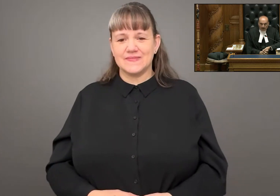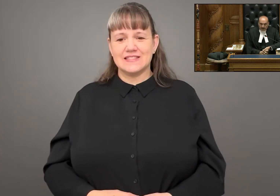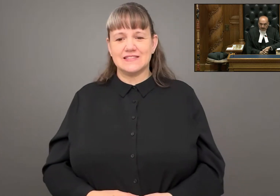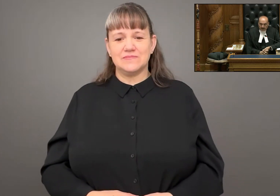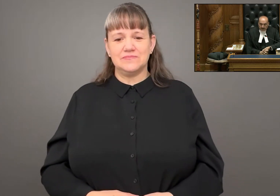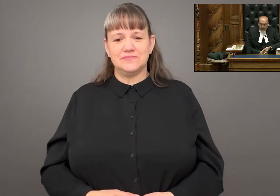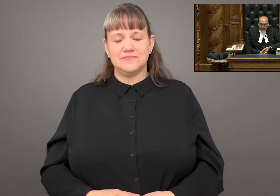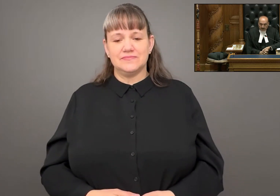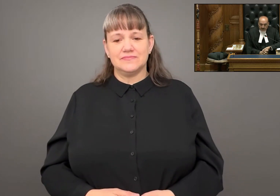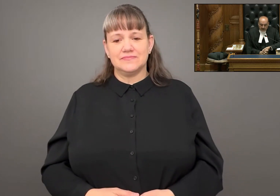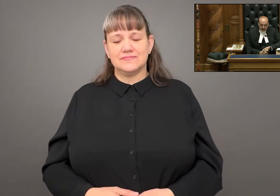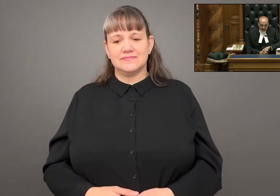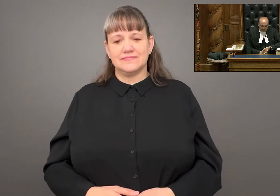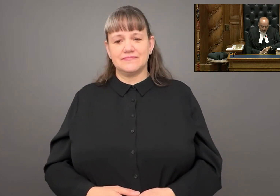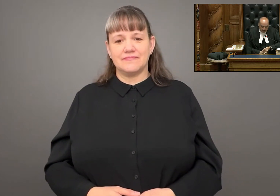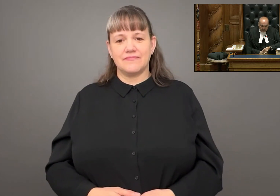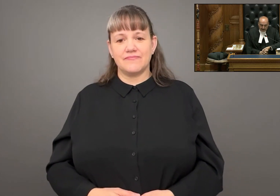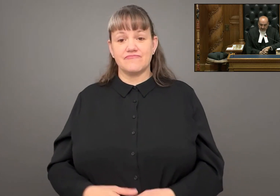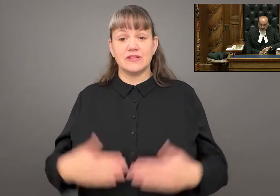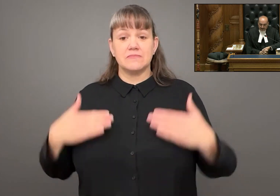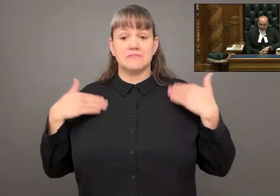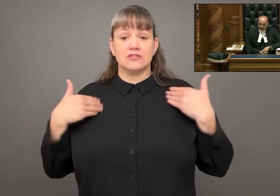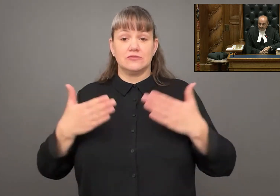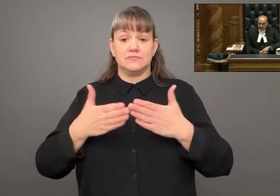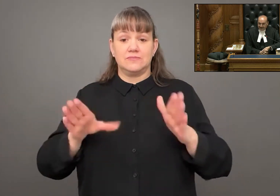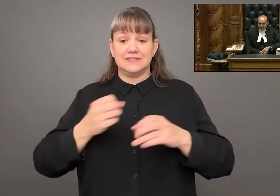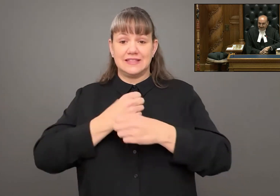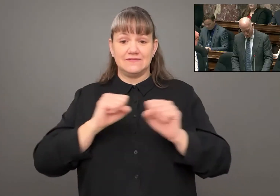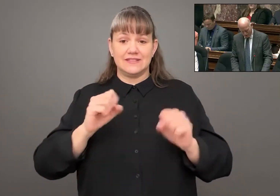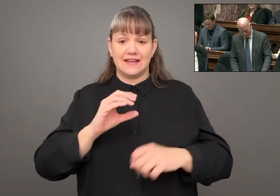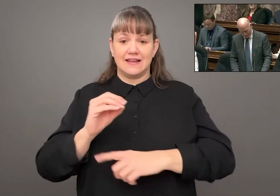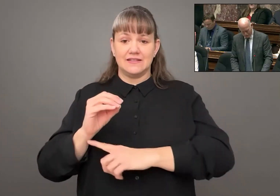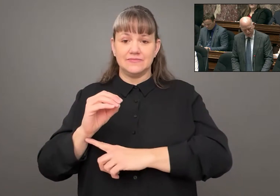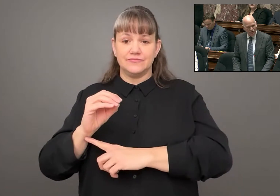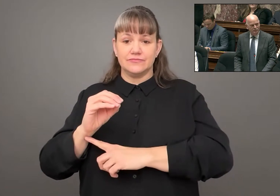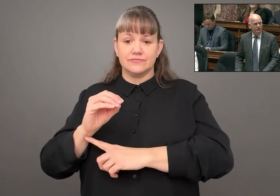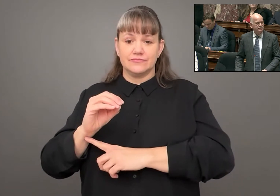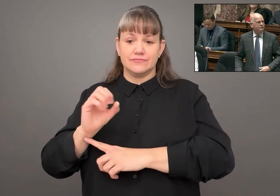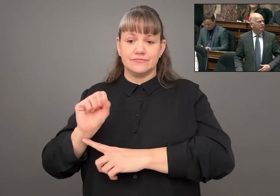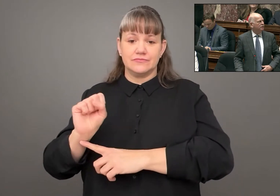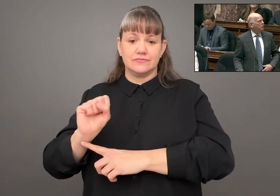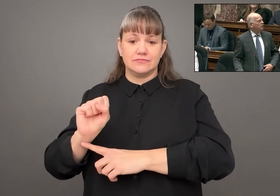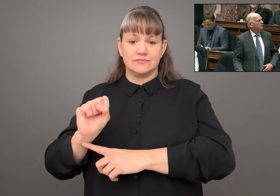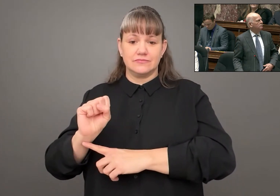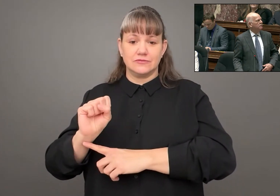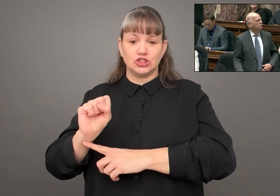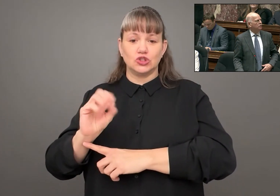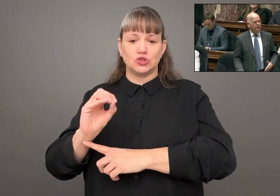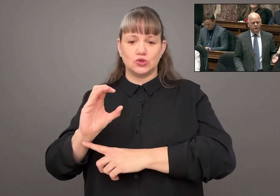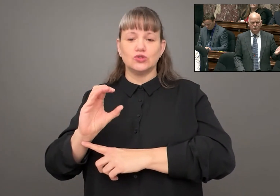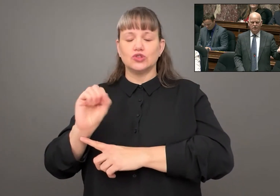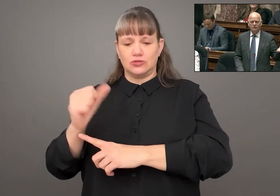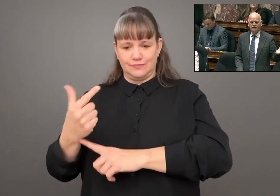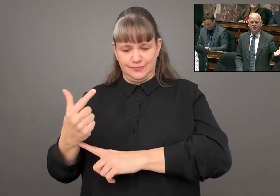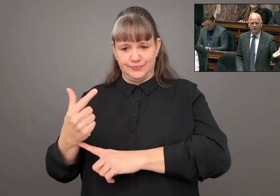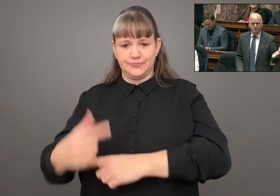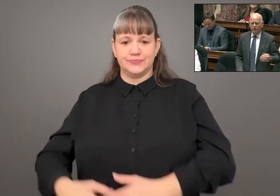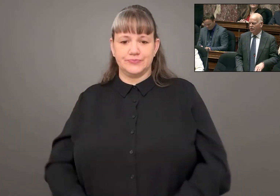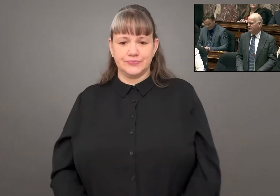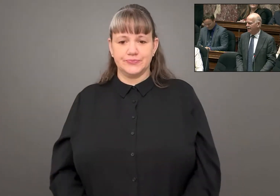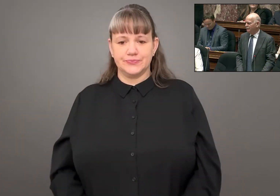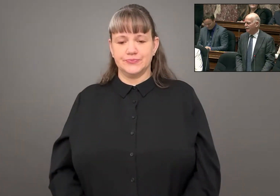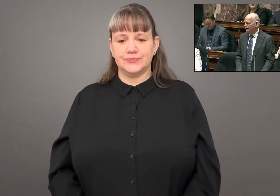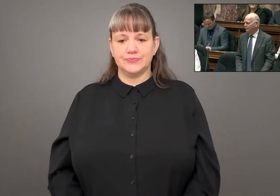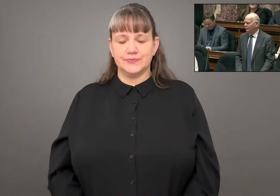Minister of Public Safety and Solicitor General. Thank you, Mr. Speaker. I'm pleased today to welcome Maureen Karagianis,